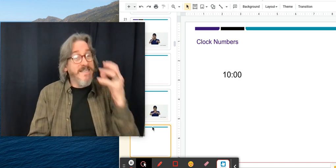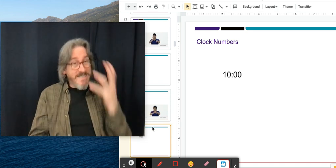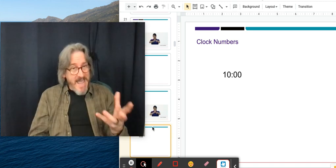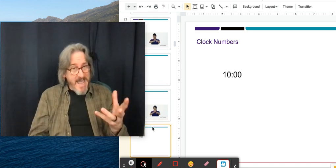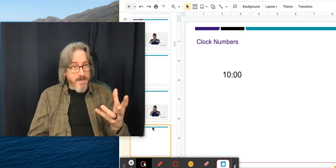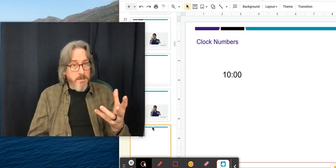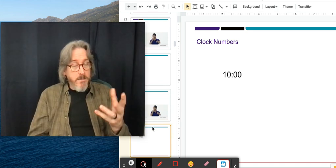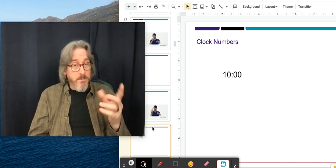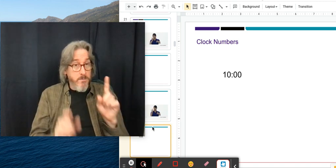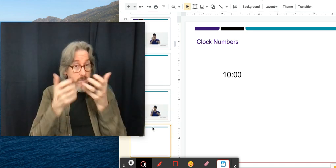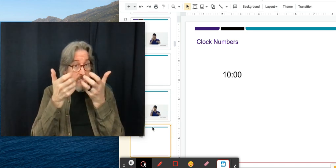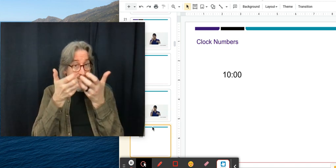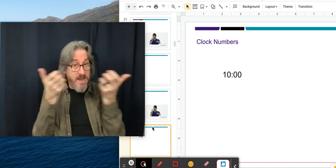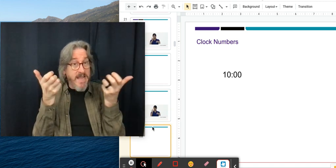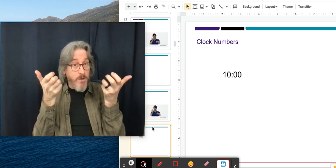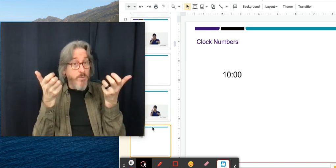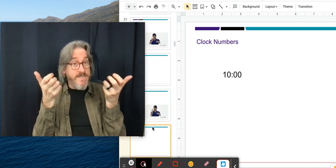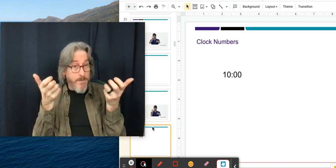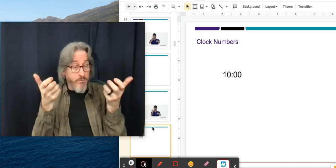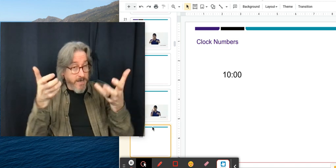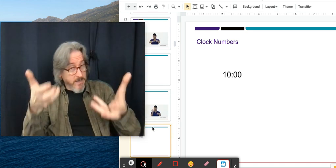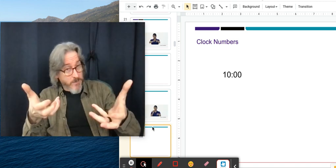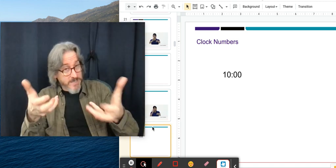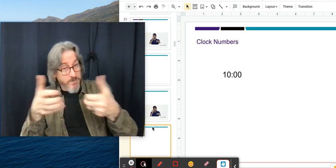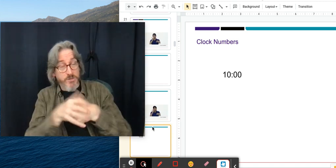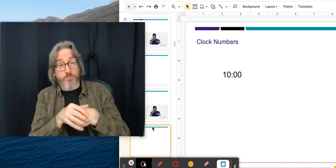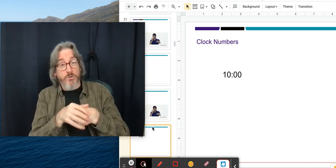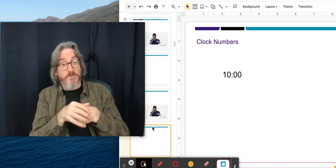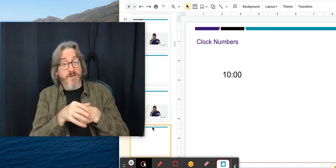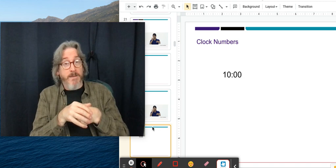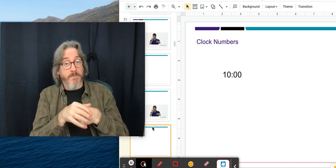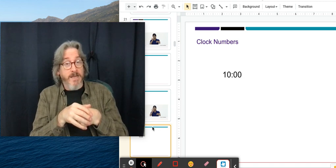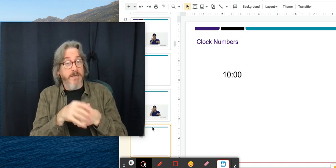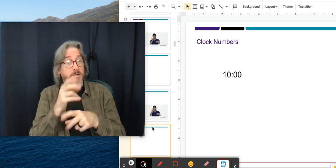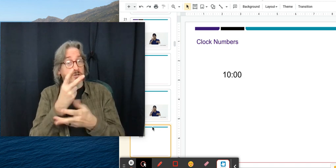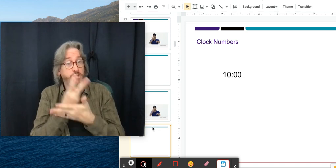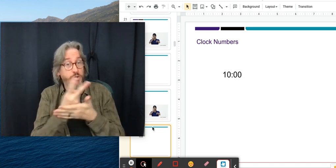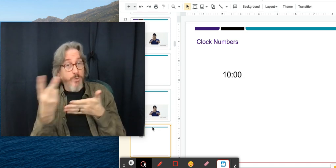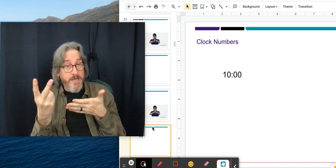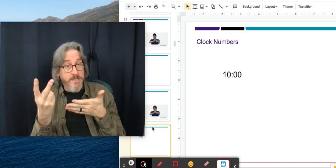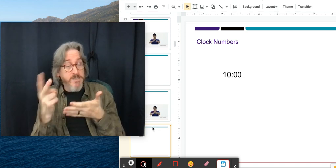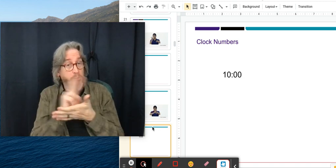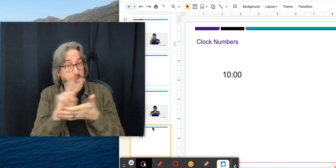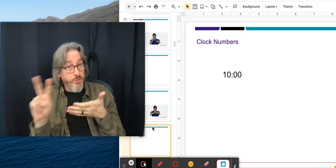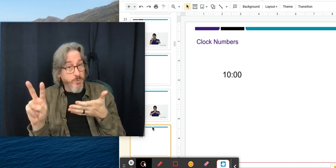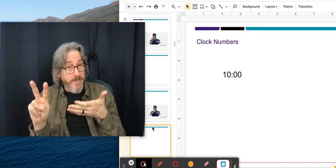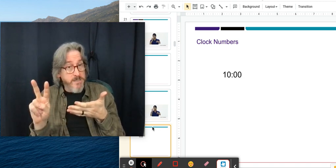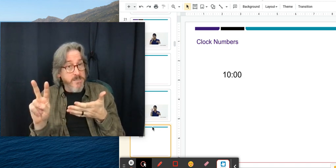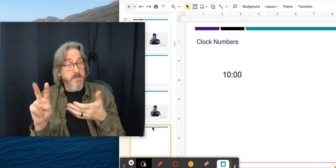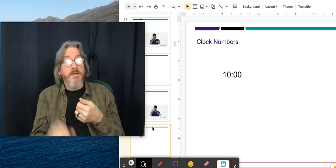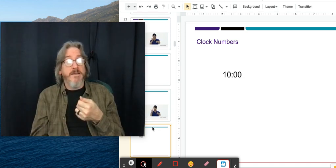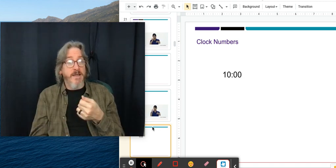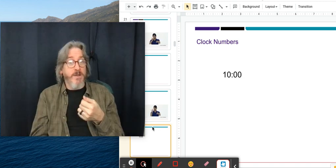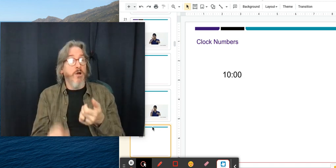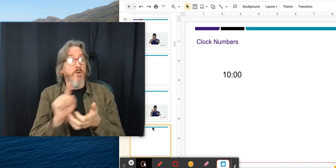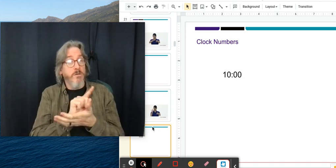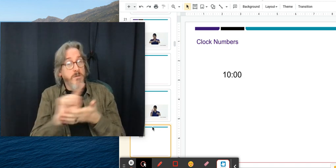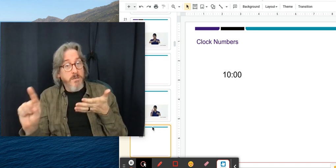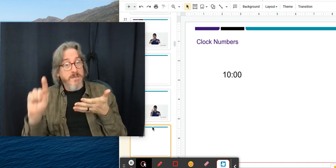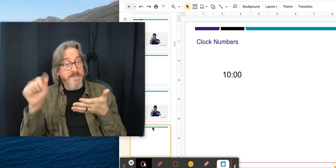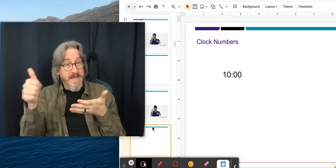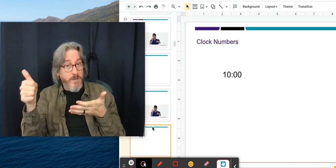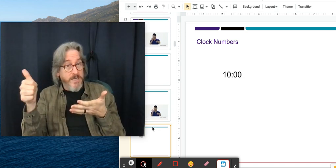we get to 10, then again we separate like we did with the rule of 9, like 2 weeks or 2 weeks. Then we